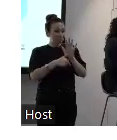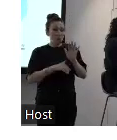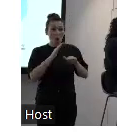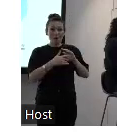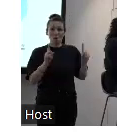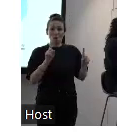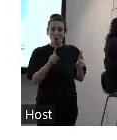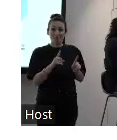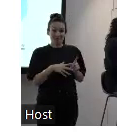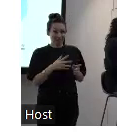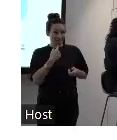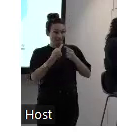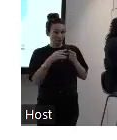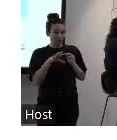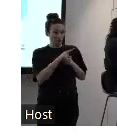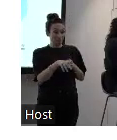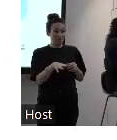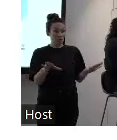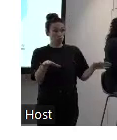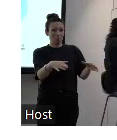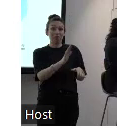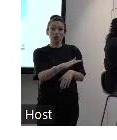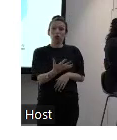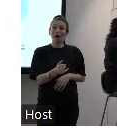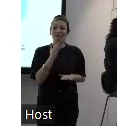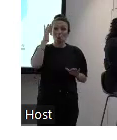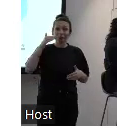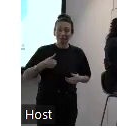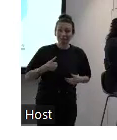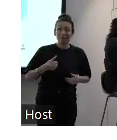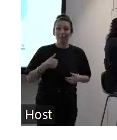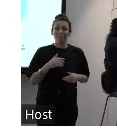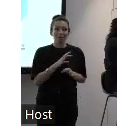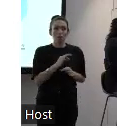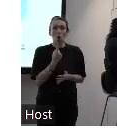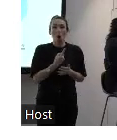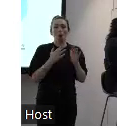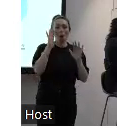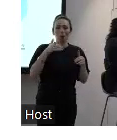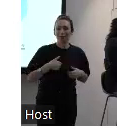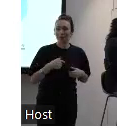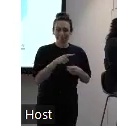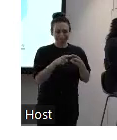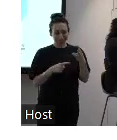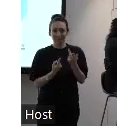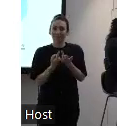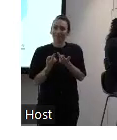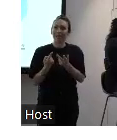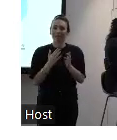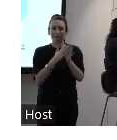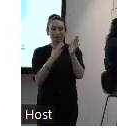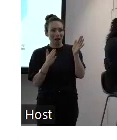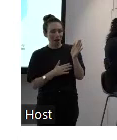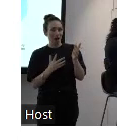and this is data from our registry, children with autism don't just present with autism. So while the majority of children entering the Child Development Registry